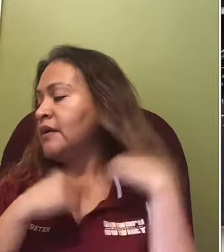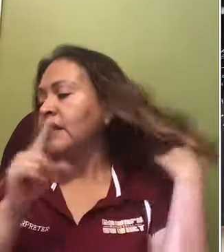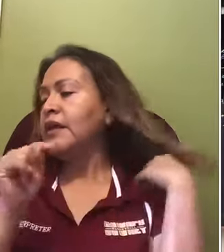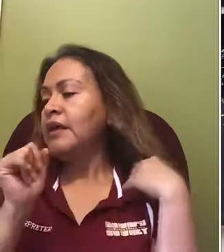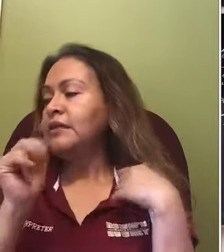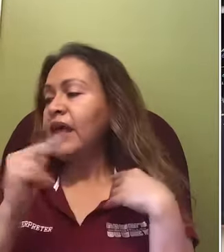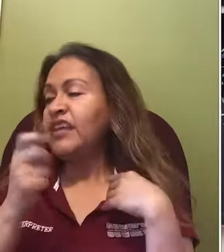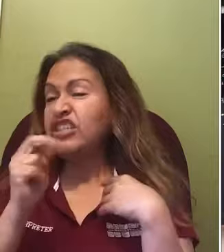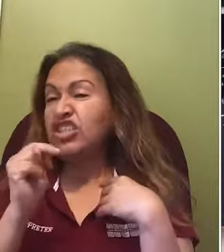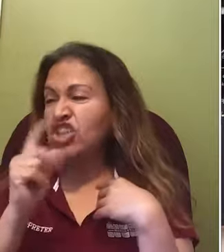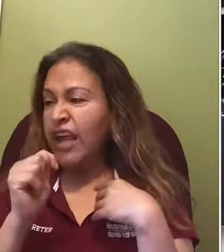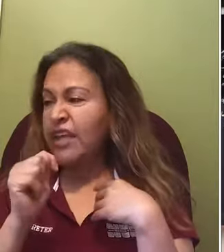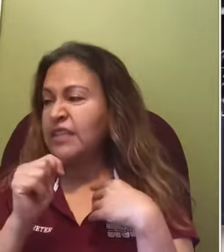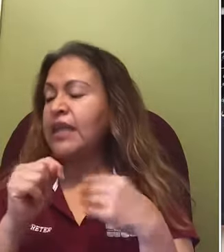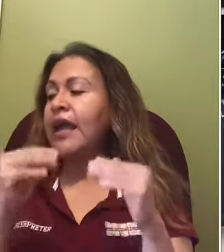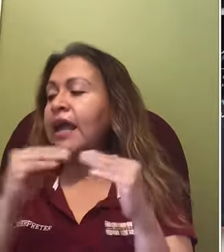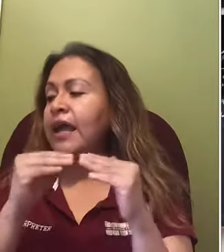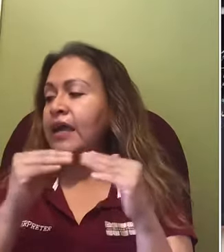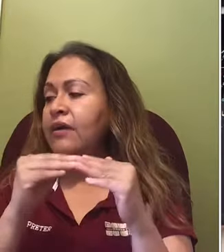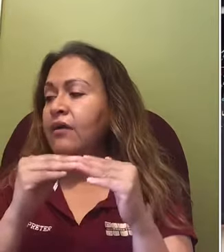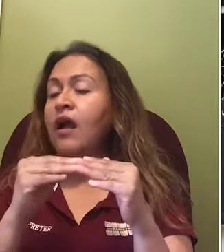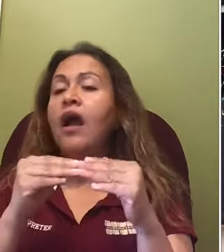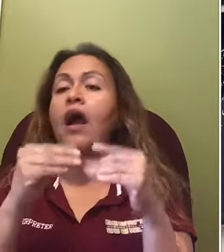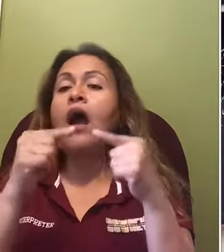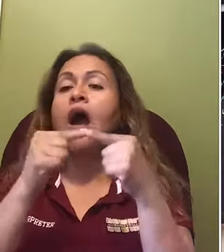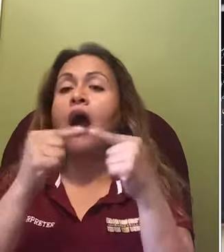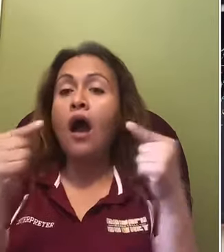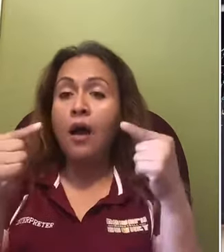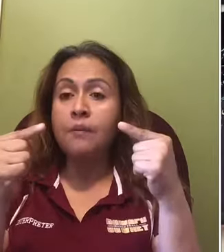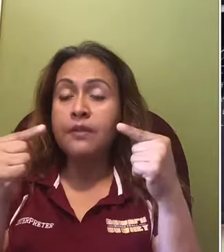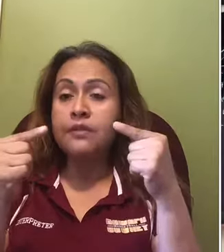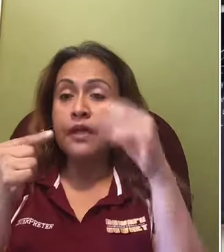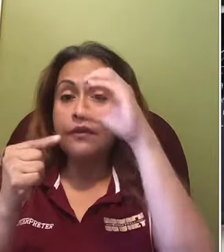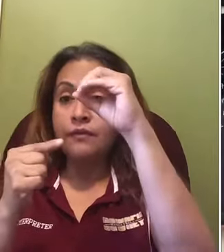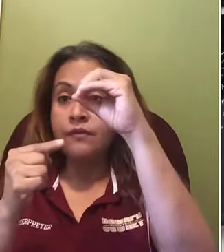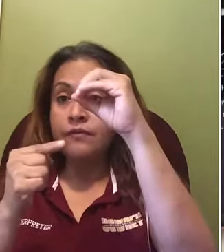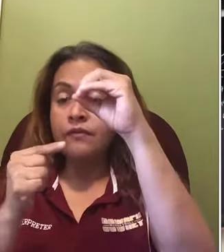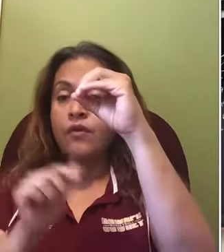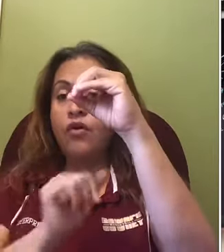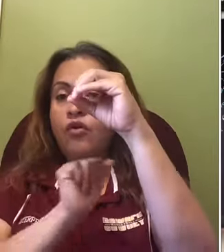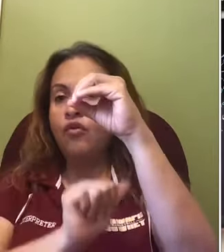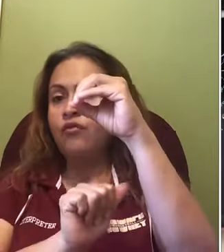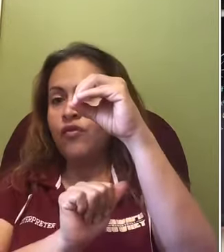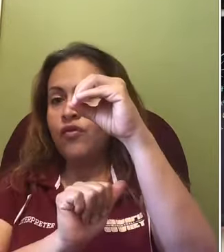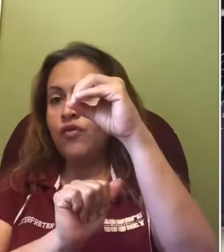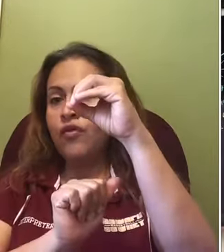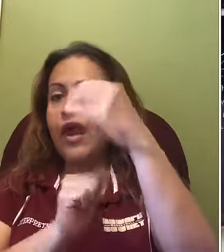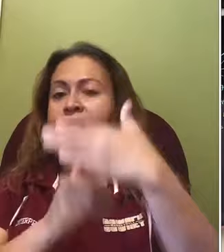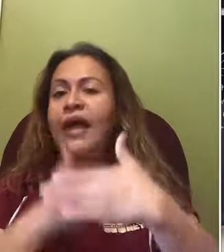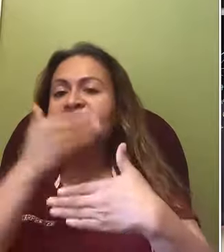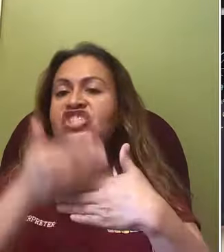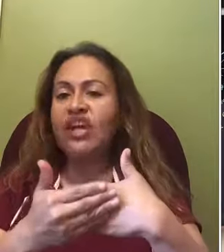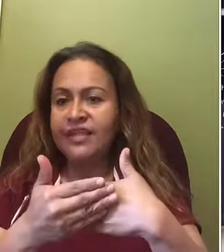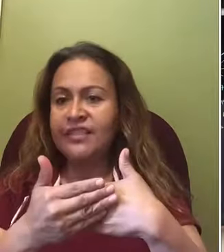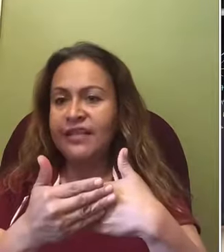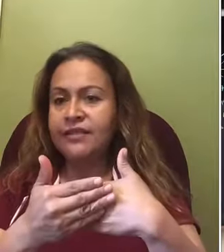tangent is equal to opposite over adjacent, is equal to opposite over